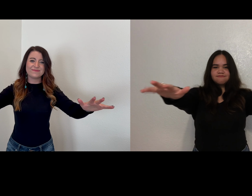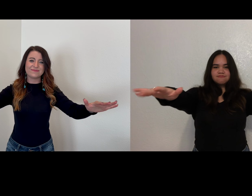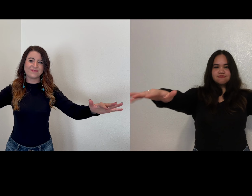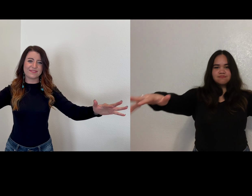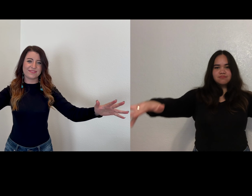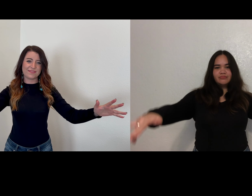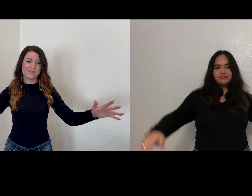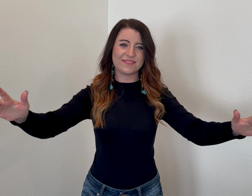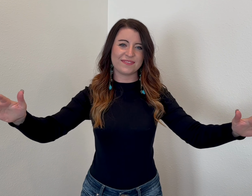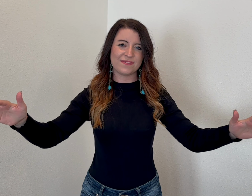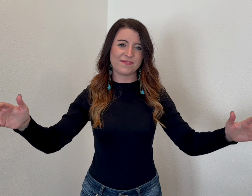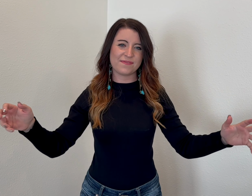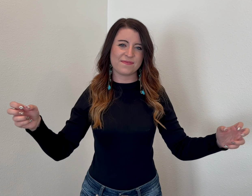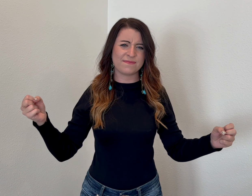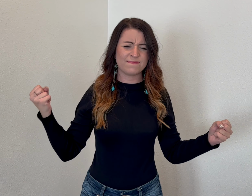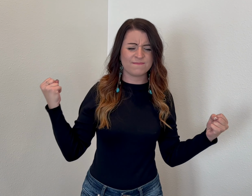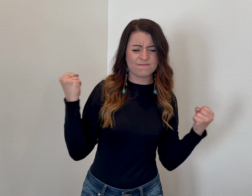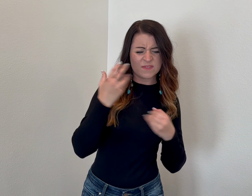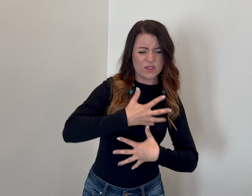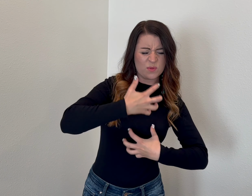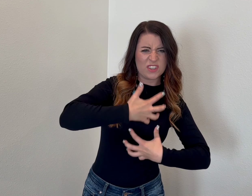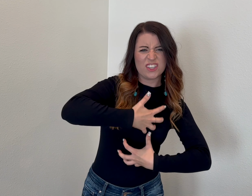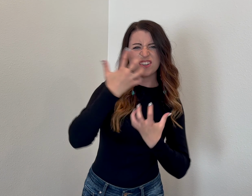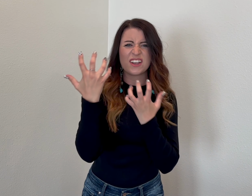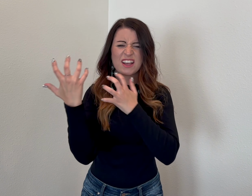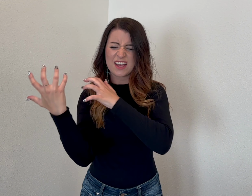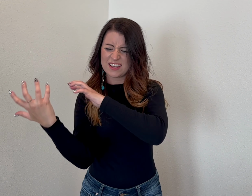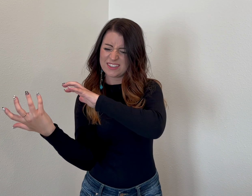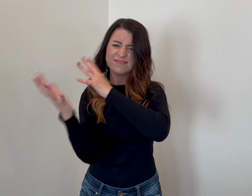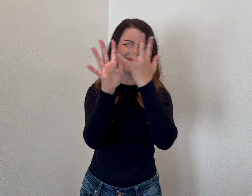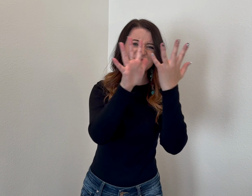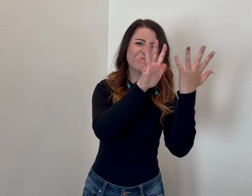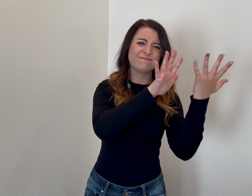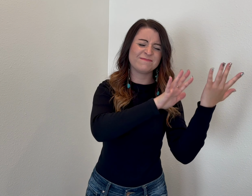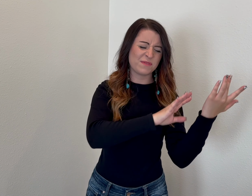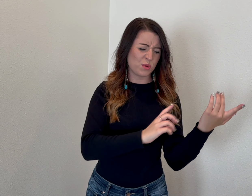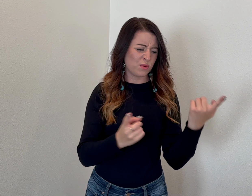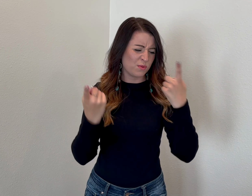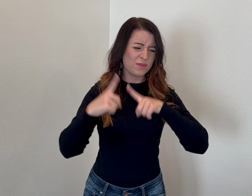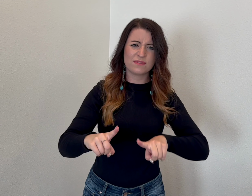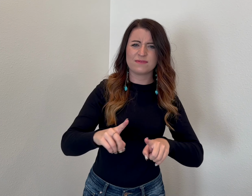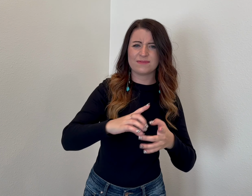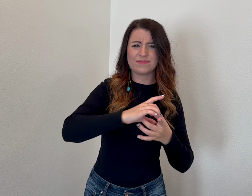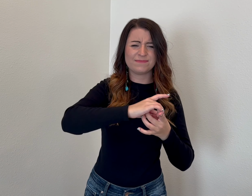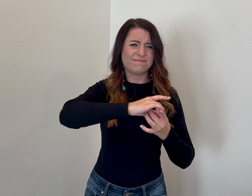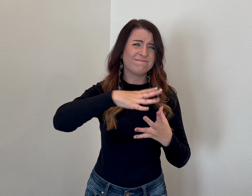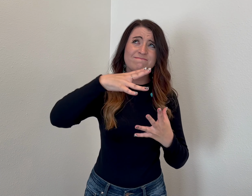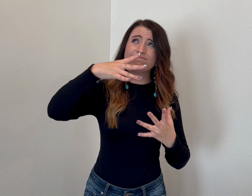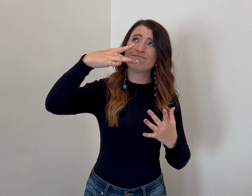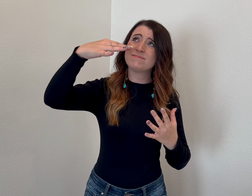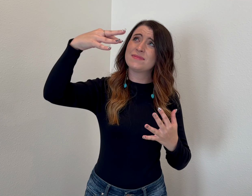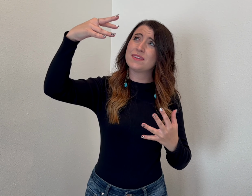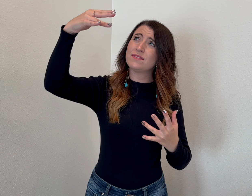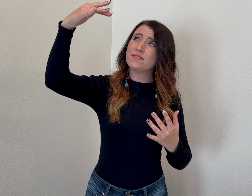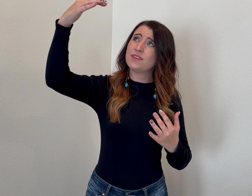We cry in anger when we cannot feel you